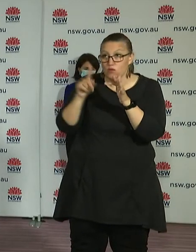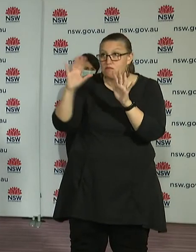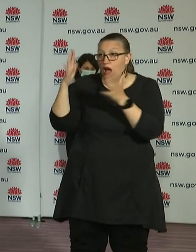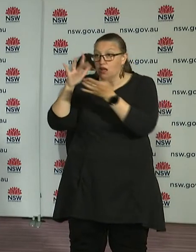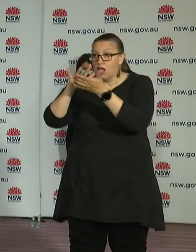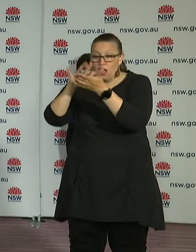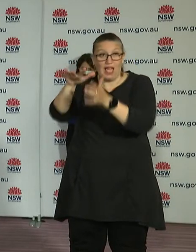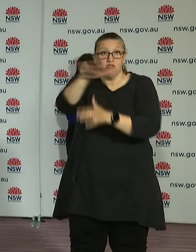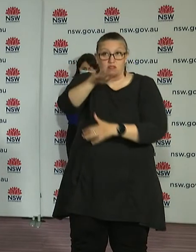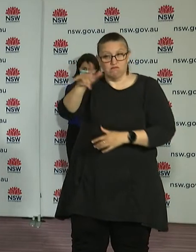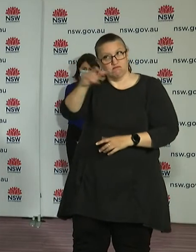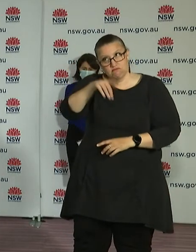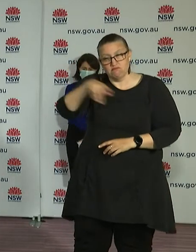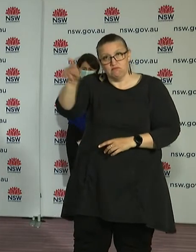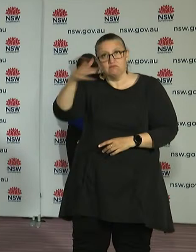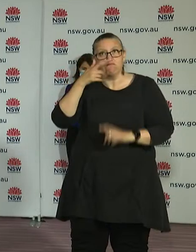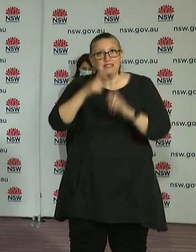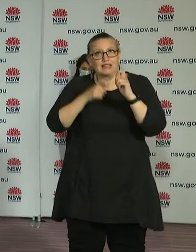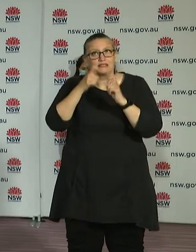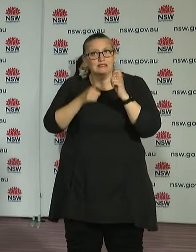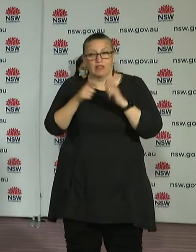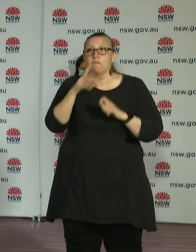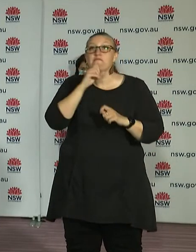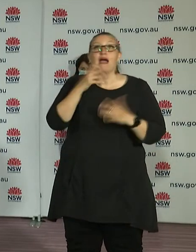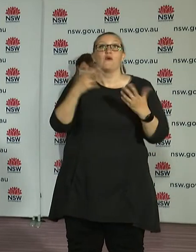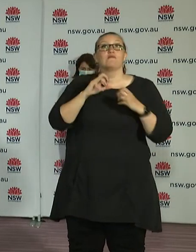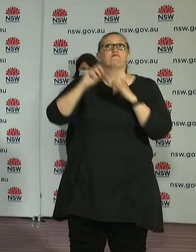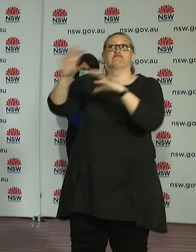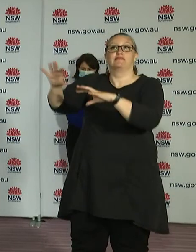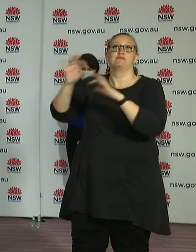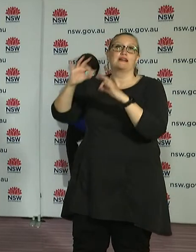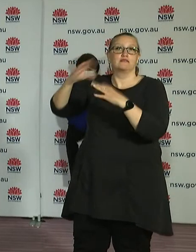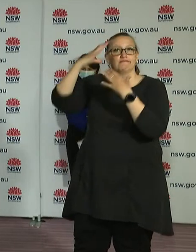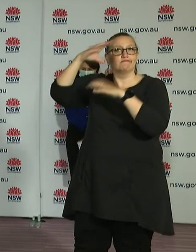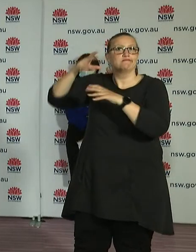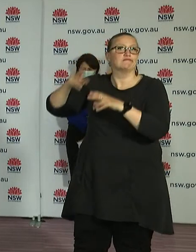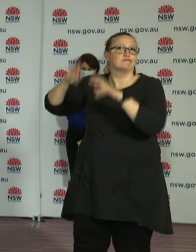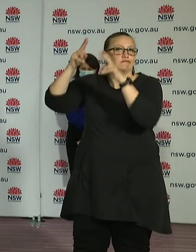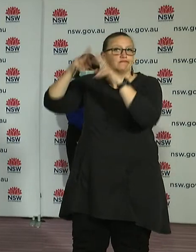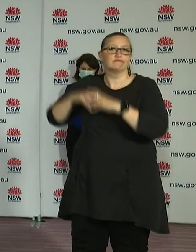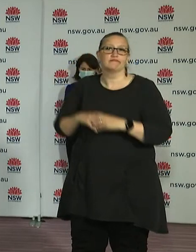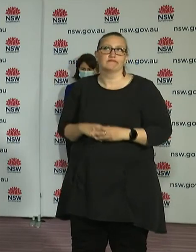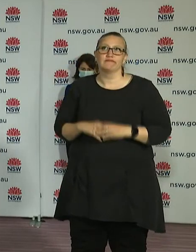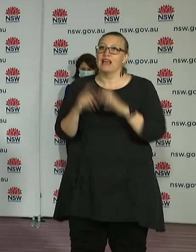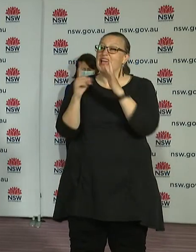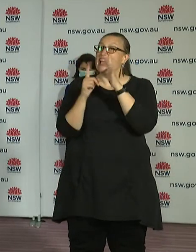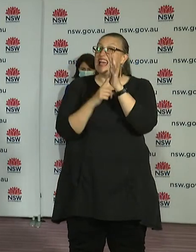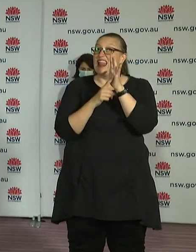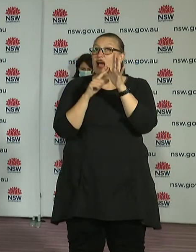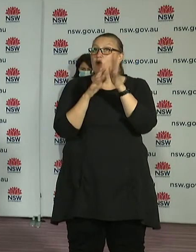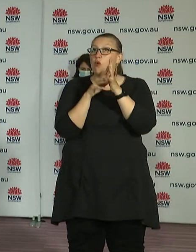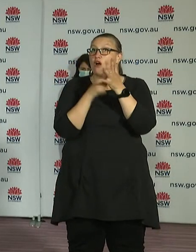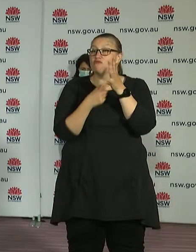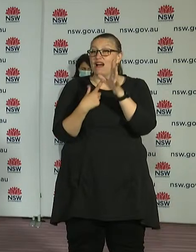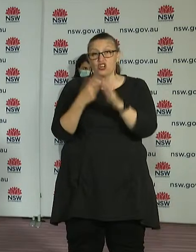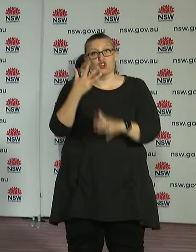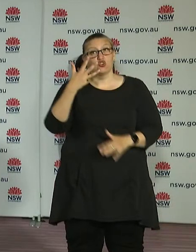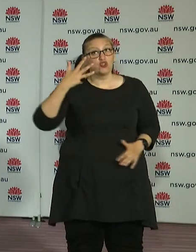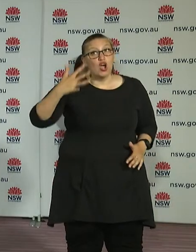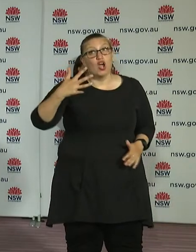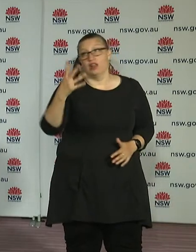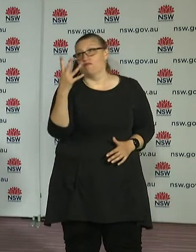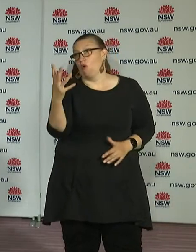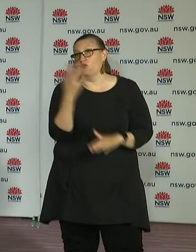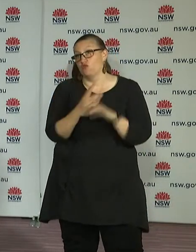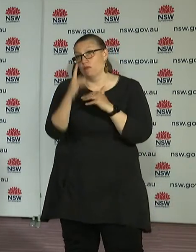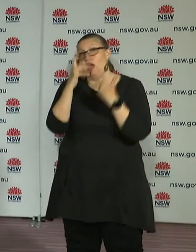health accommodation. Illawarra cases. In the Illawarra, we've had 94 new cases reported in the